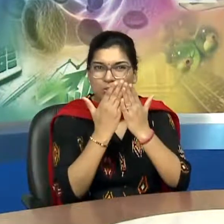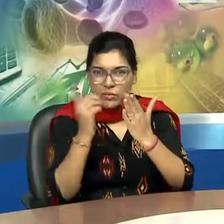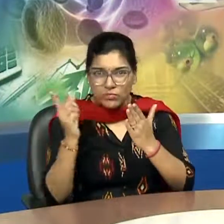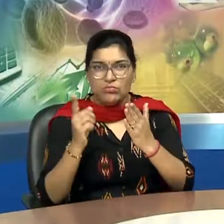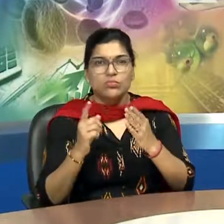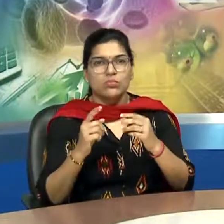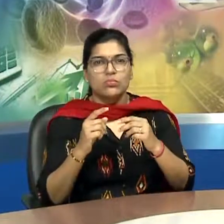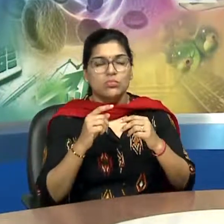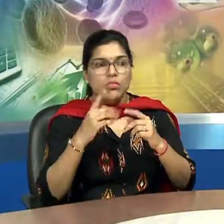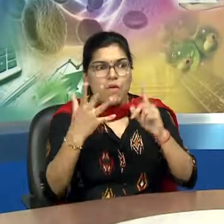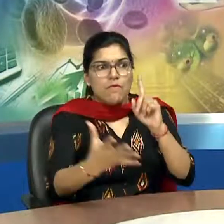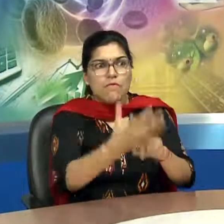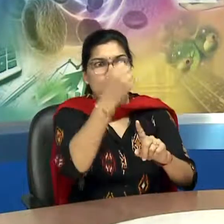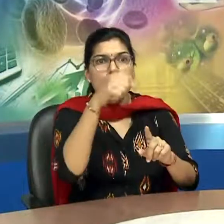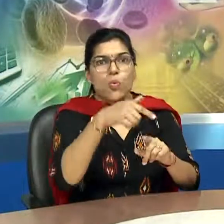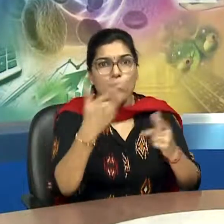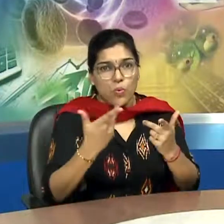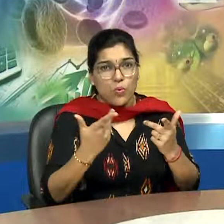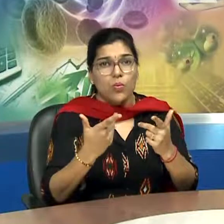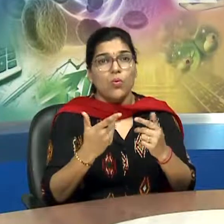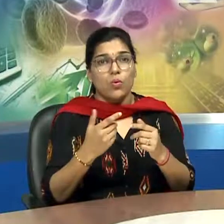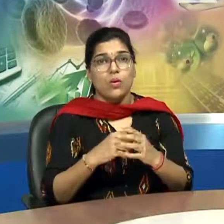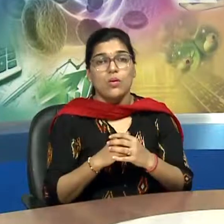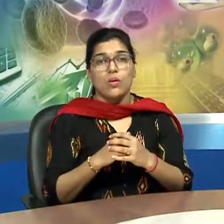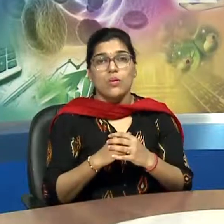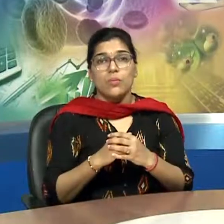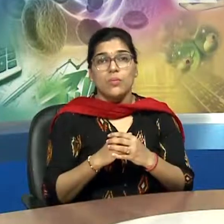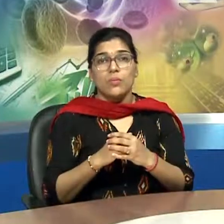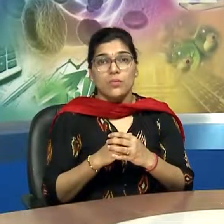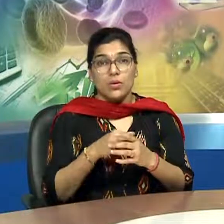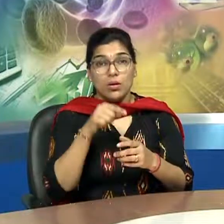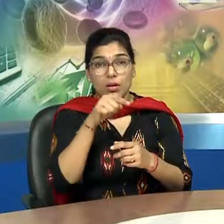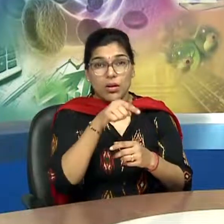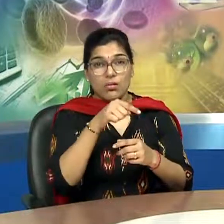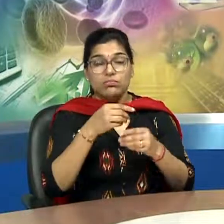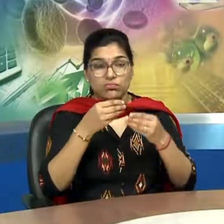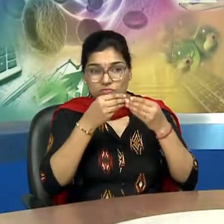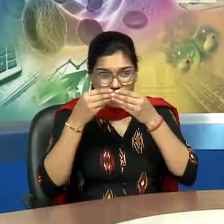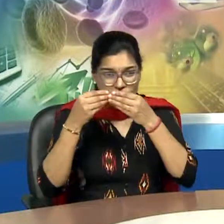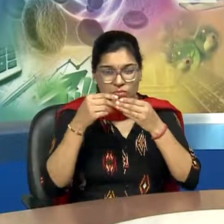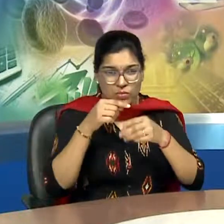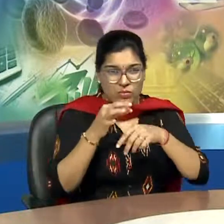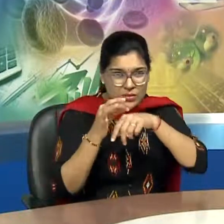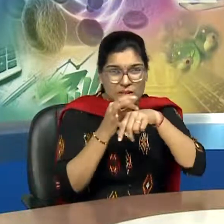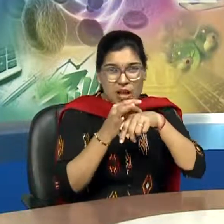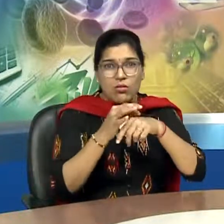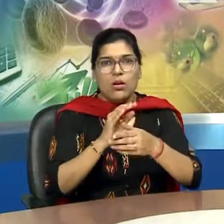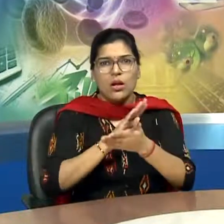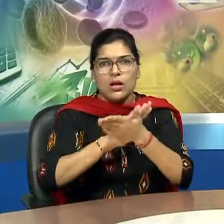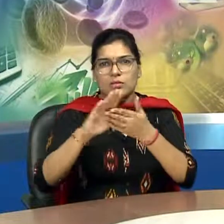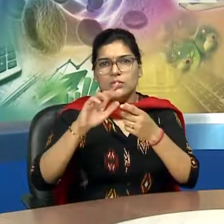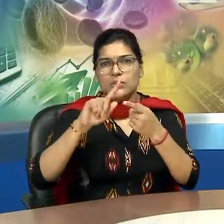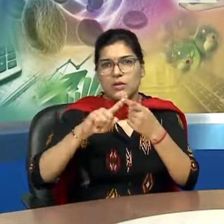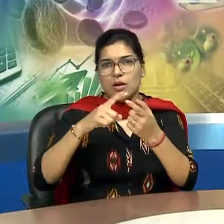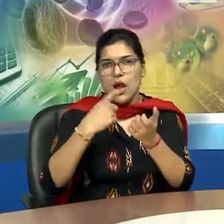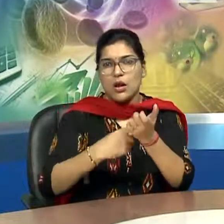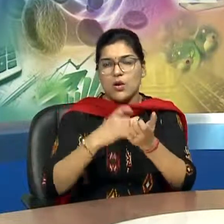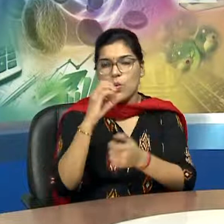And there are various studies done, and studies show that